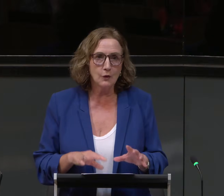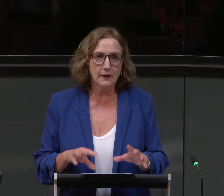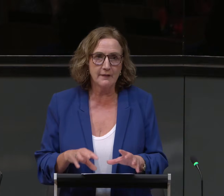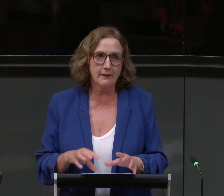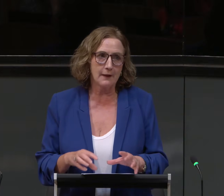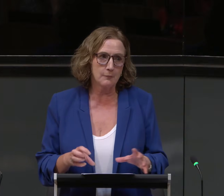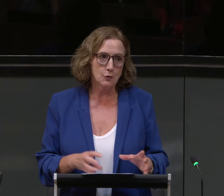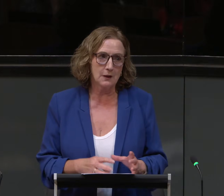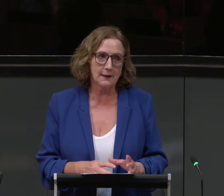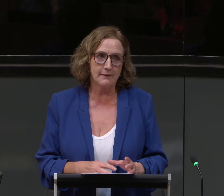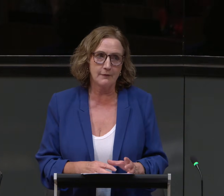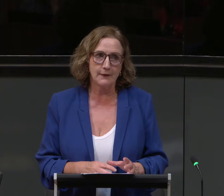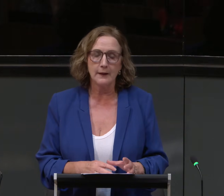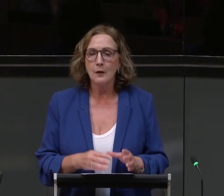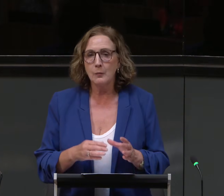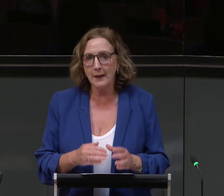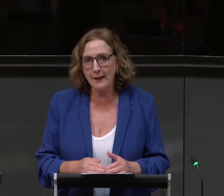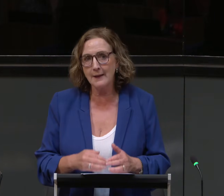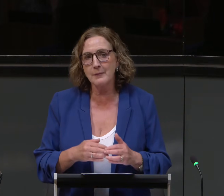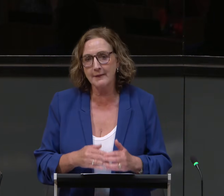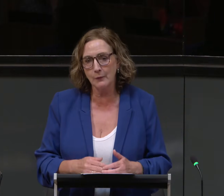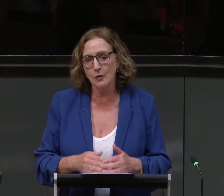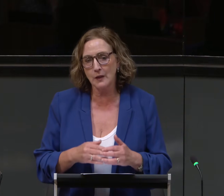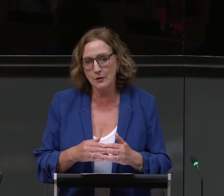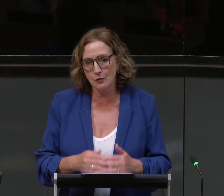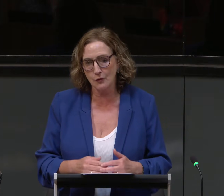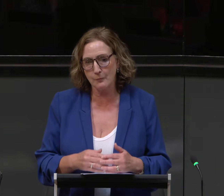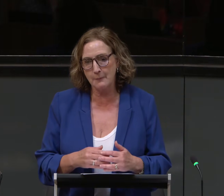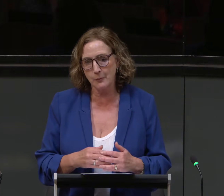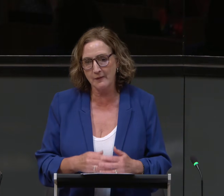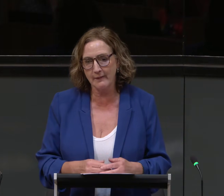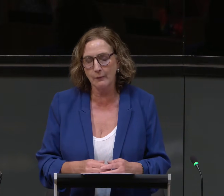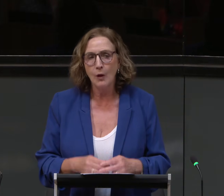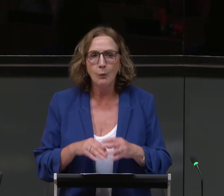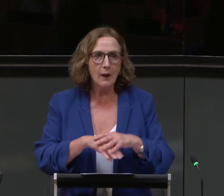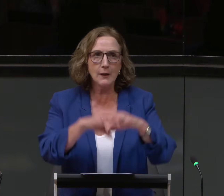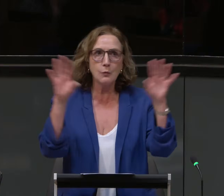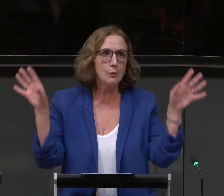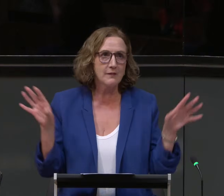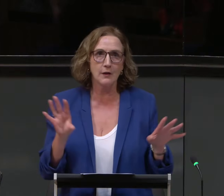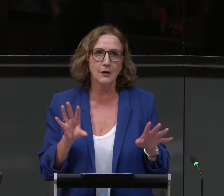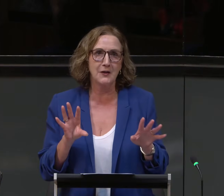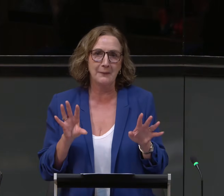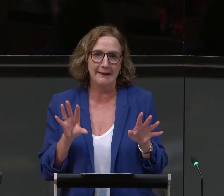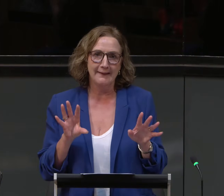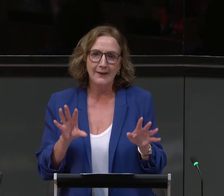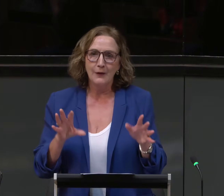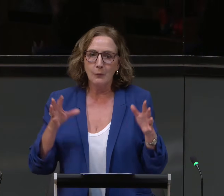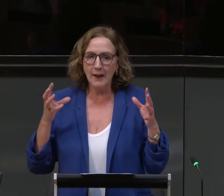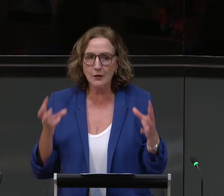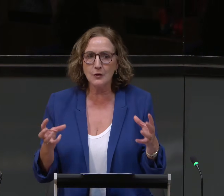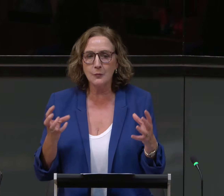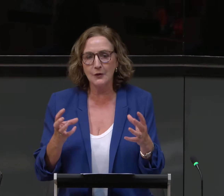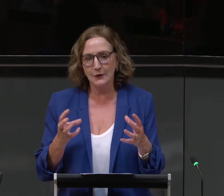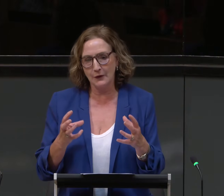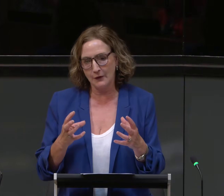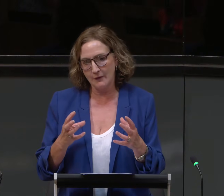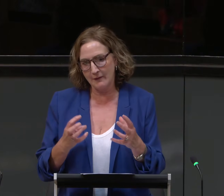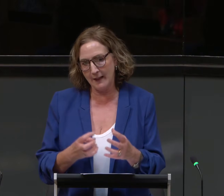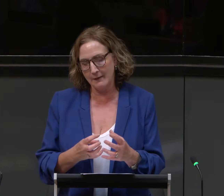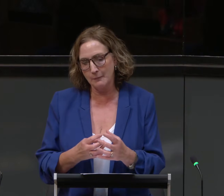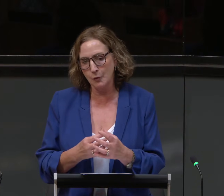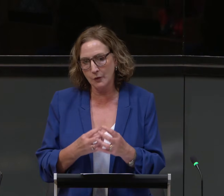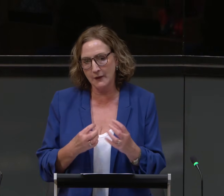start working together more collectively. When I was out knocking doors, people were saying, why are you always arguing? Why don't you